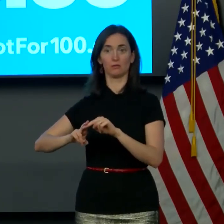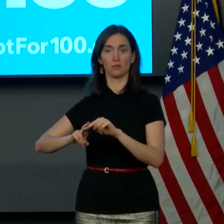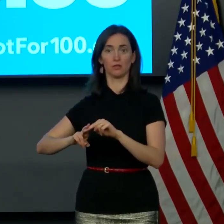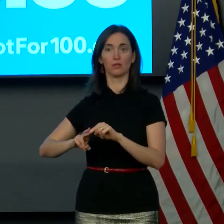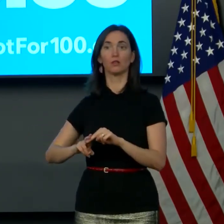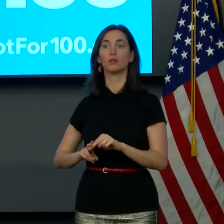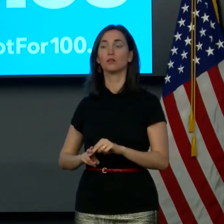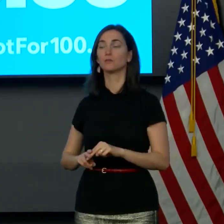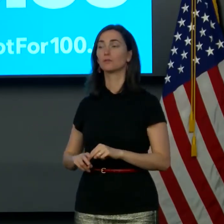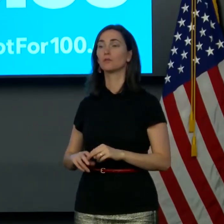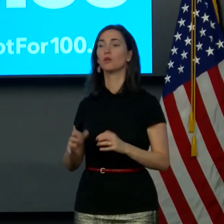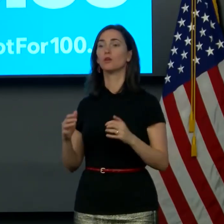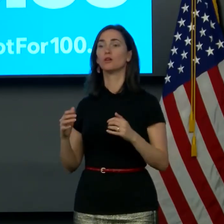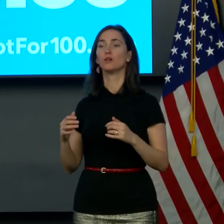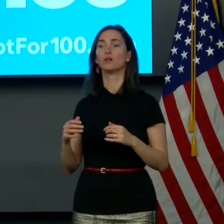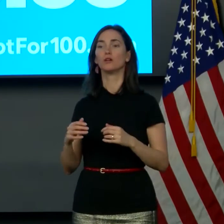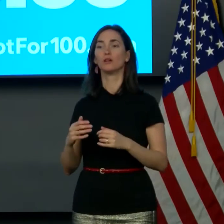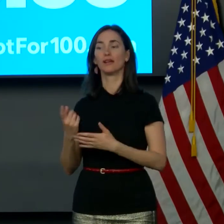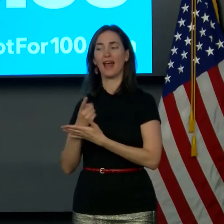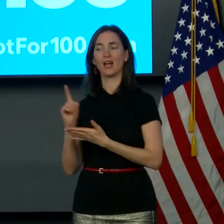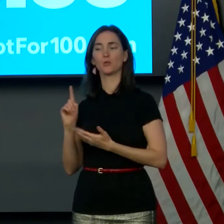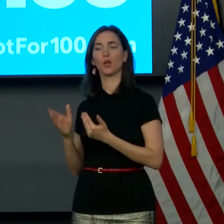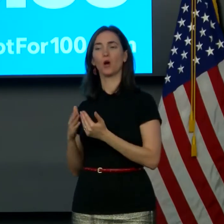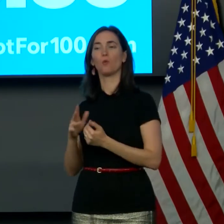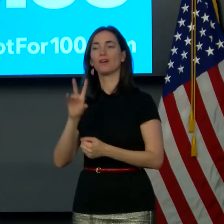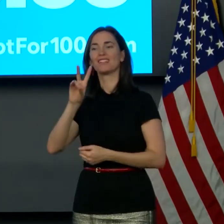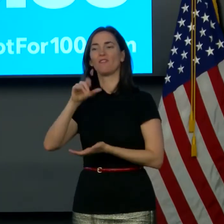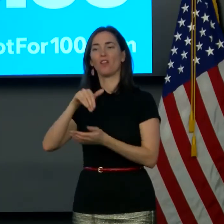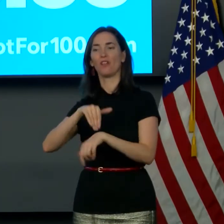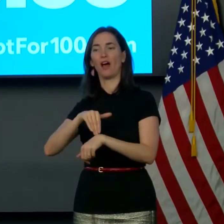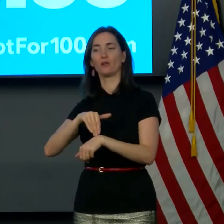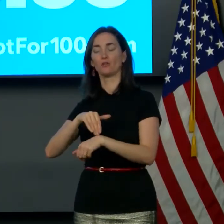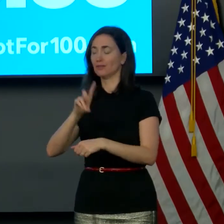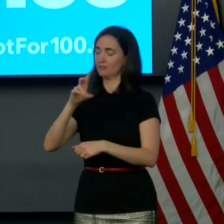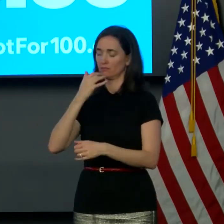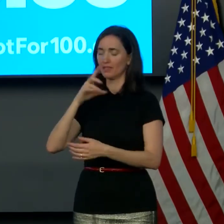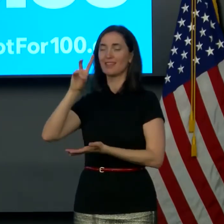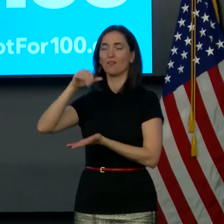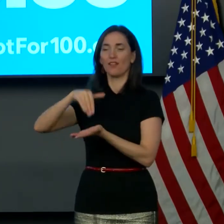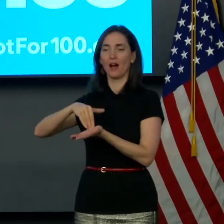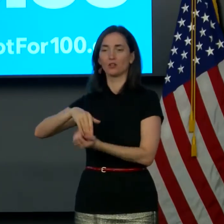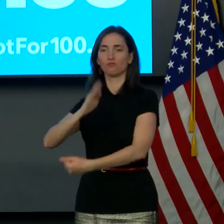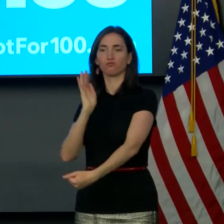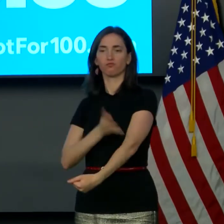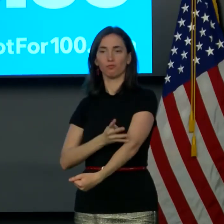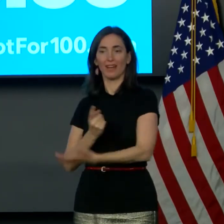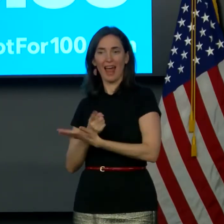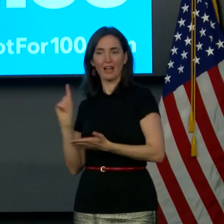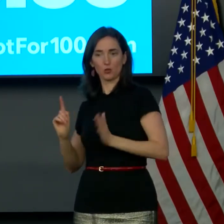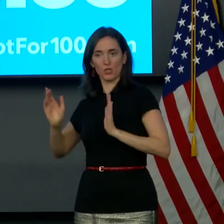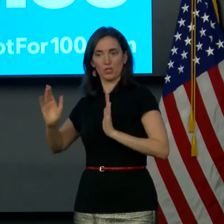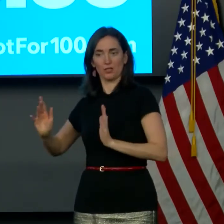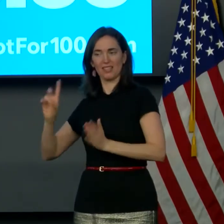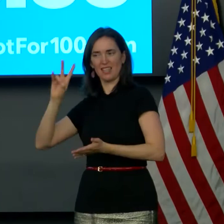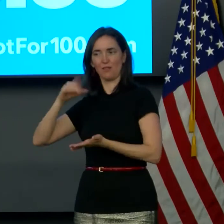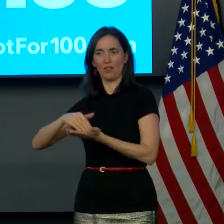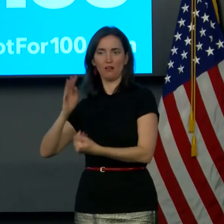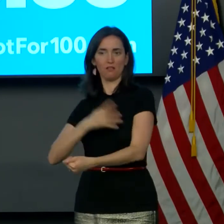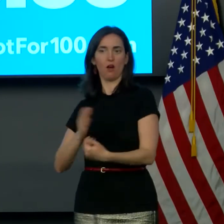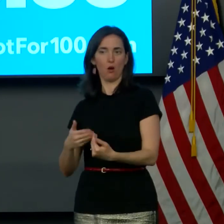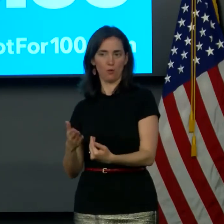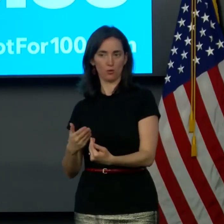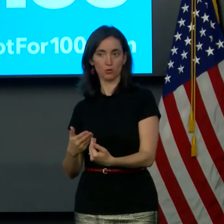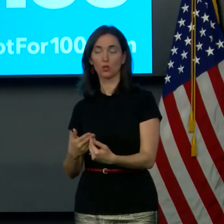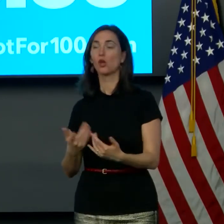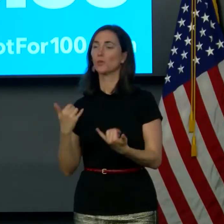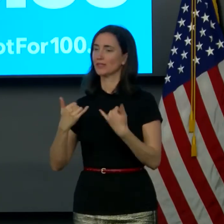with almost 7,000 infusions last week alone. And we continue to work to make it more